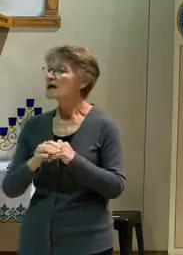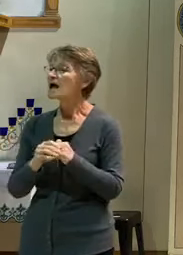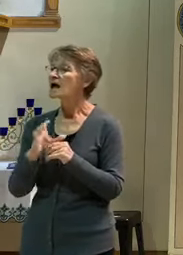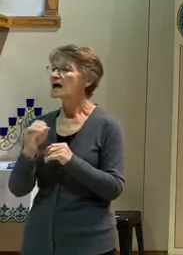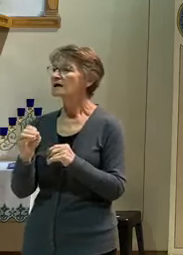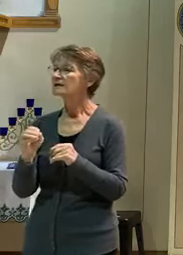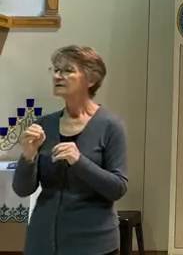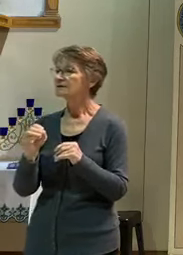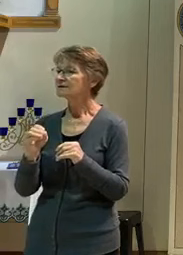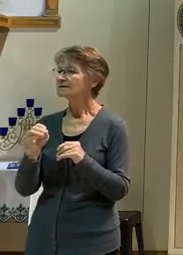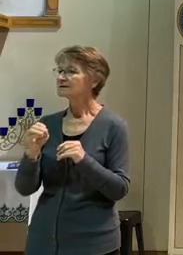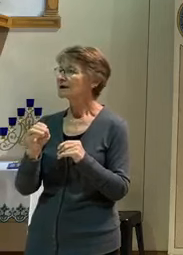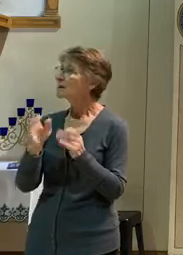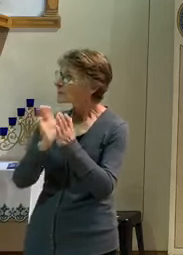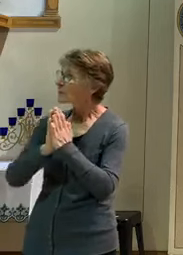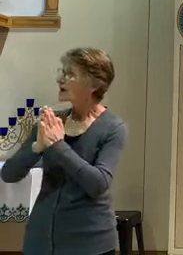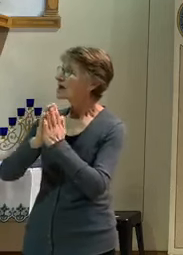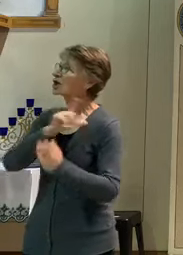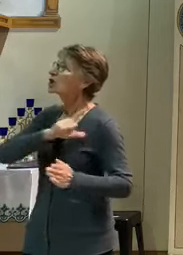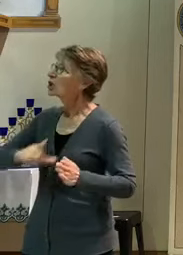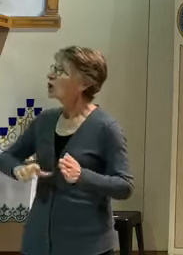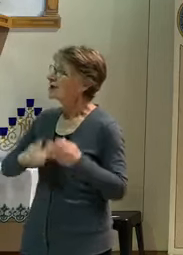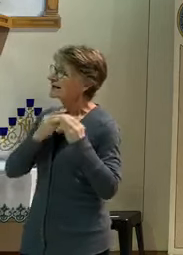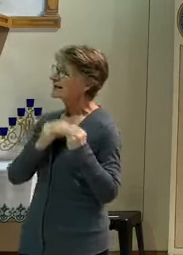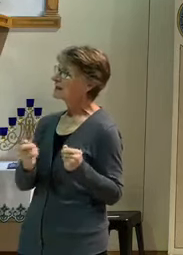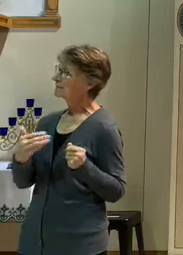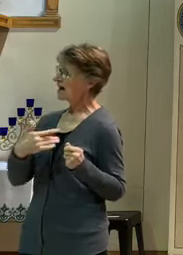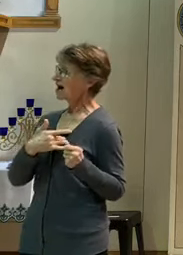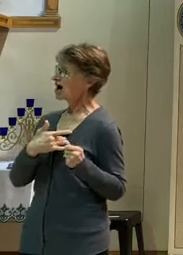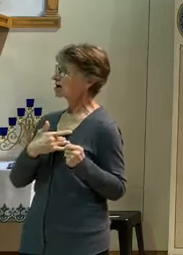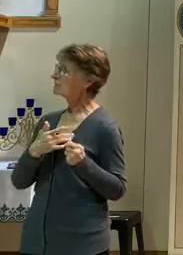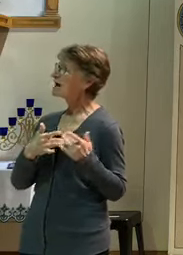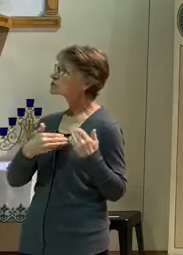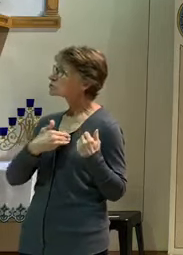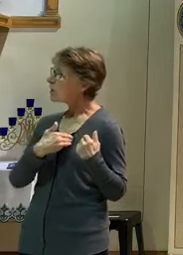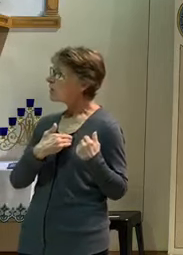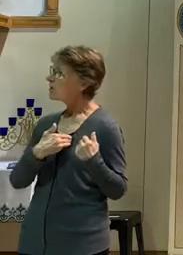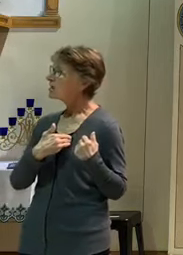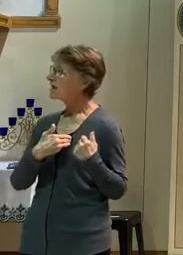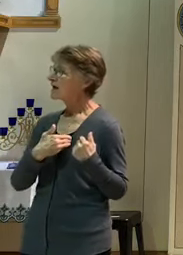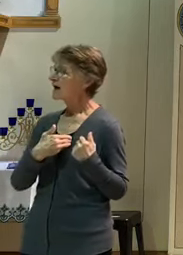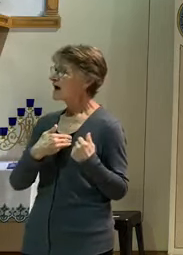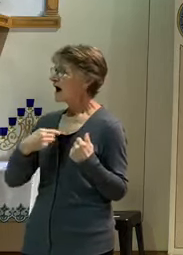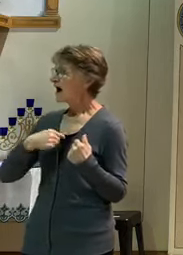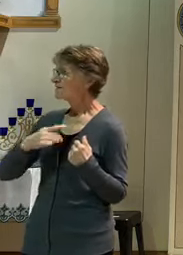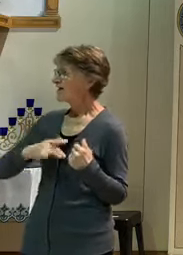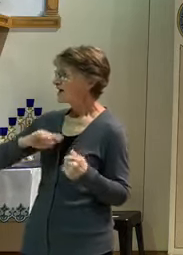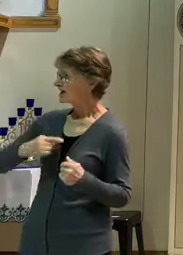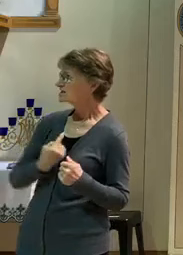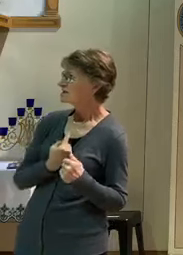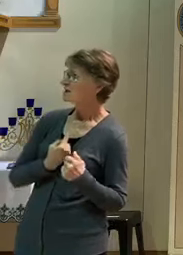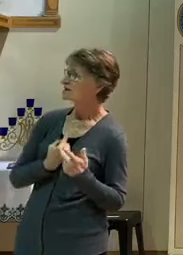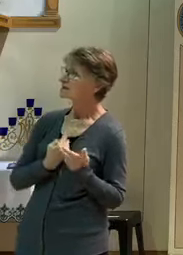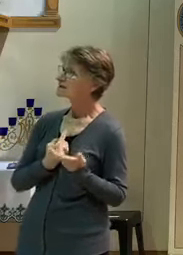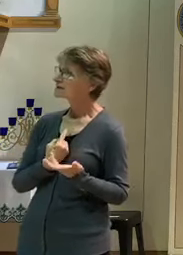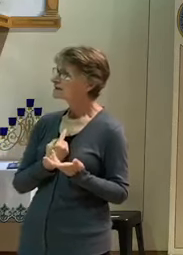"Lord, heal my heart and soul. I am hurting with this person. It could